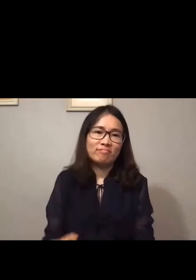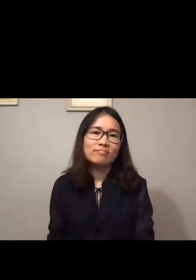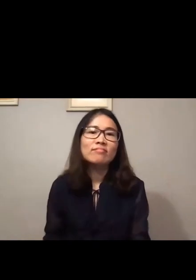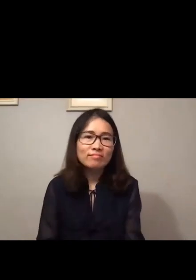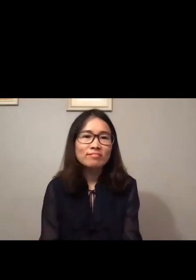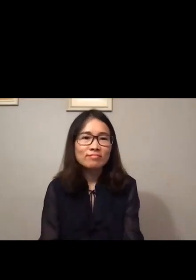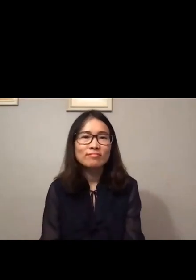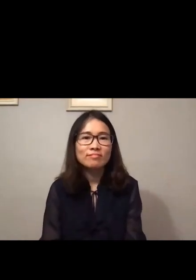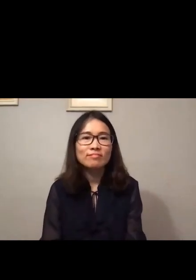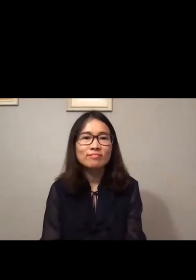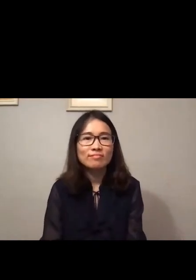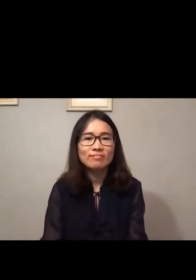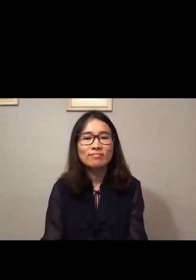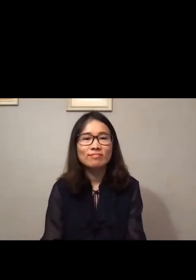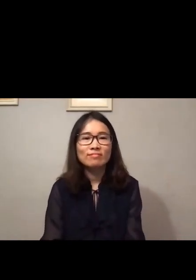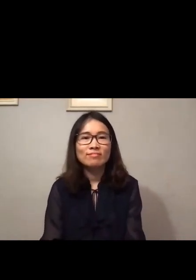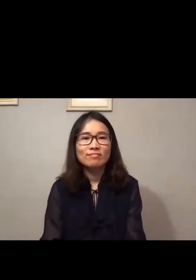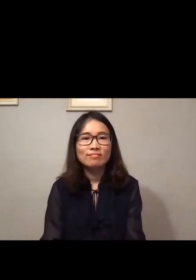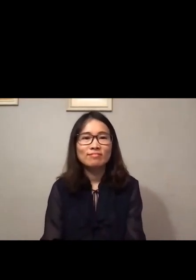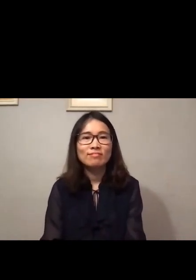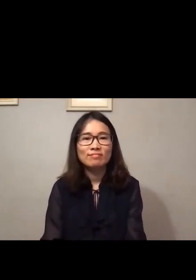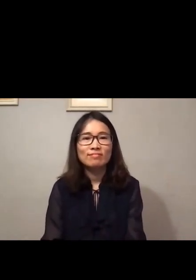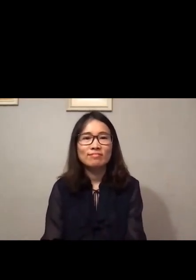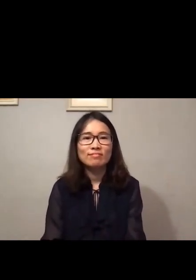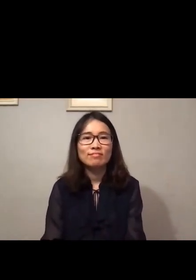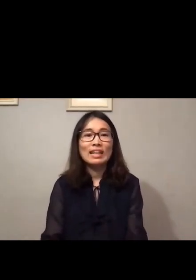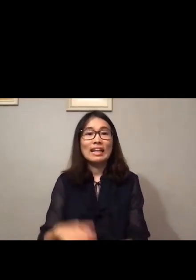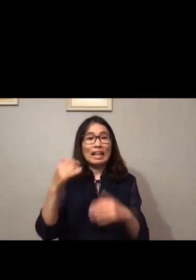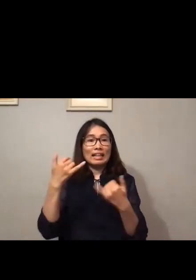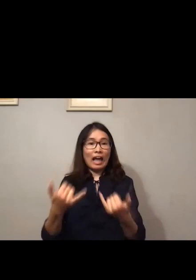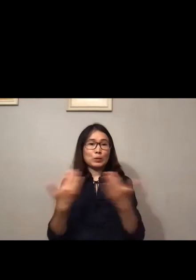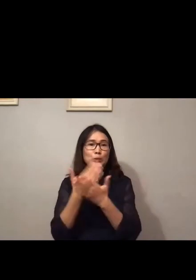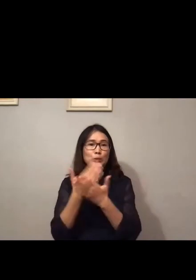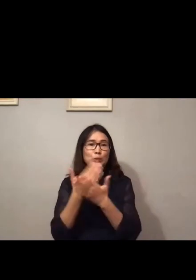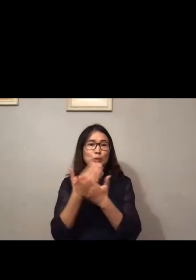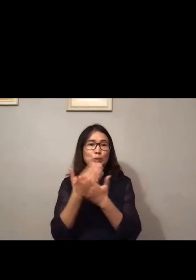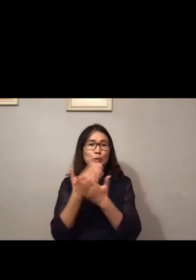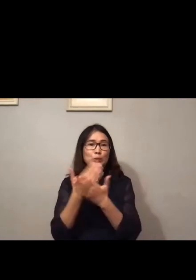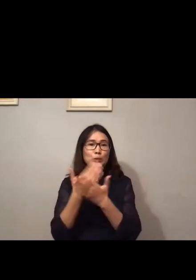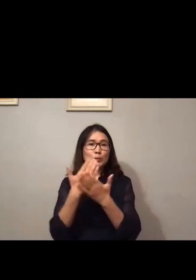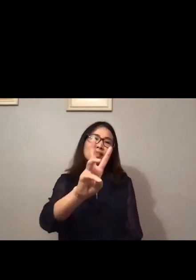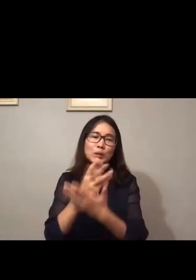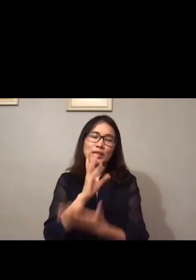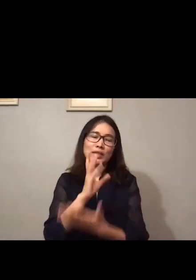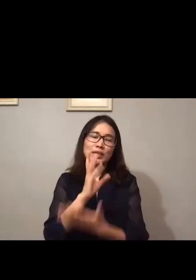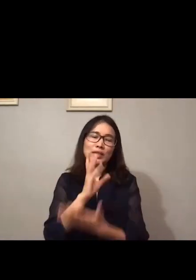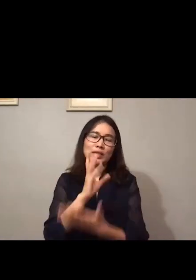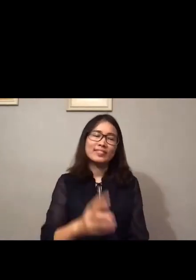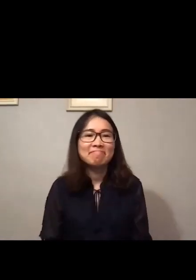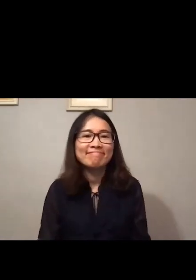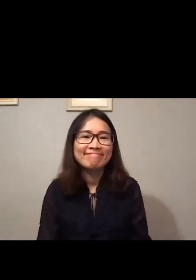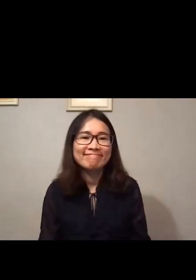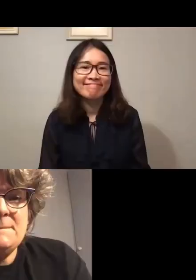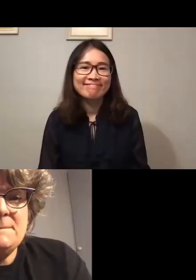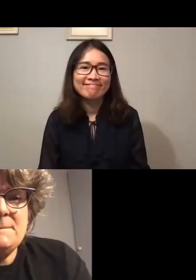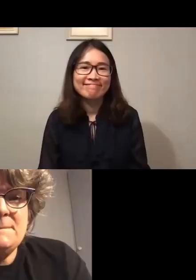grew, that's why I was delayed in starting school, but I had my older sister to help me.